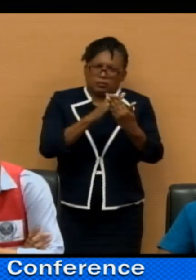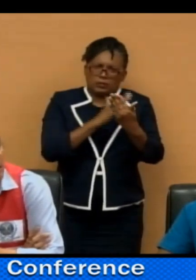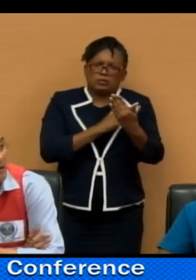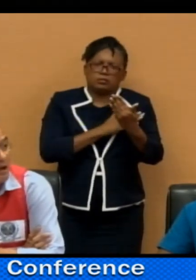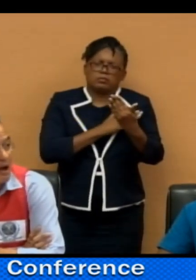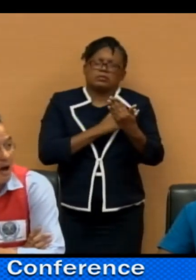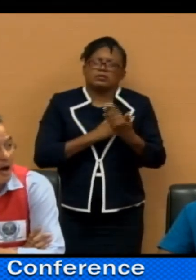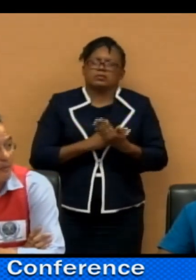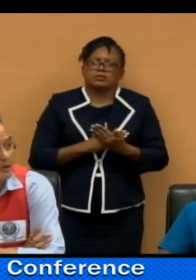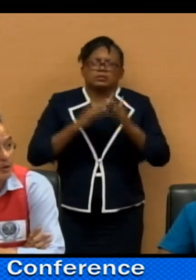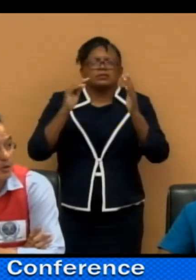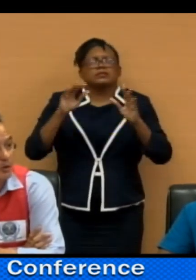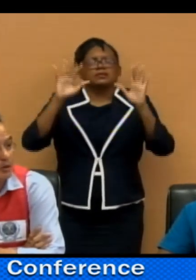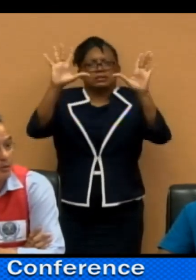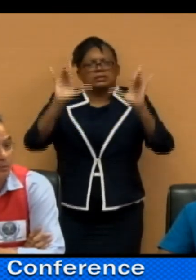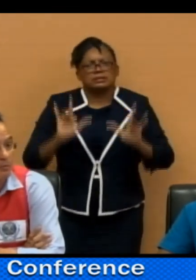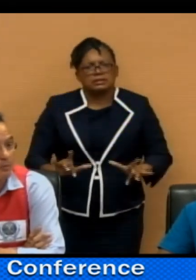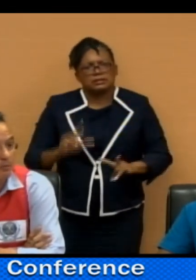in,